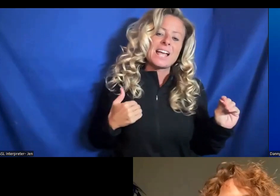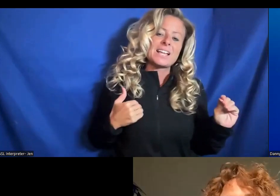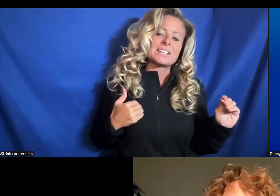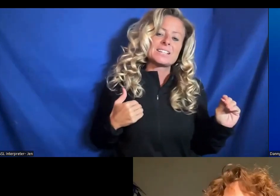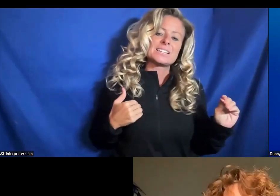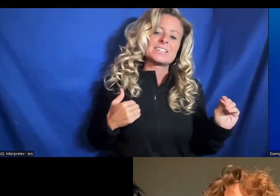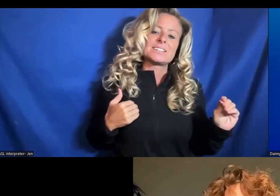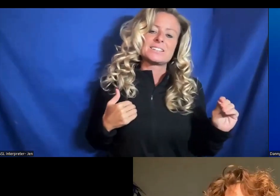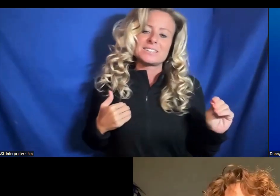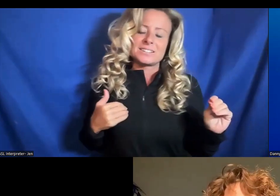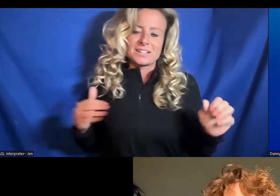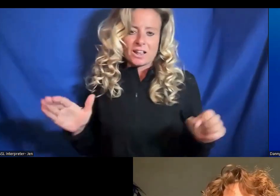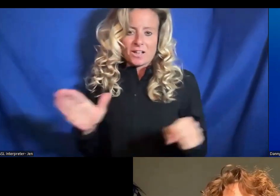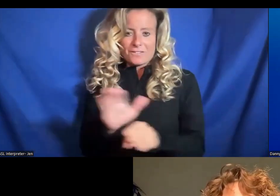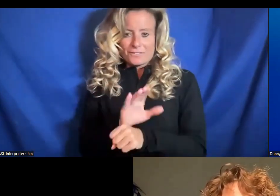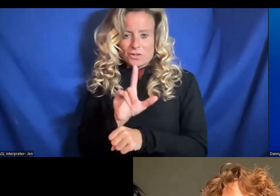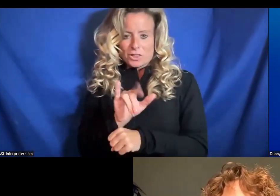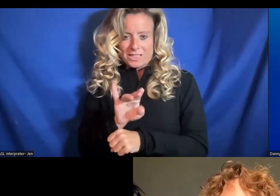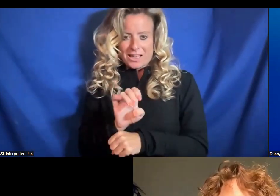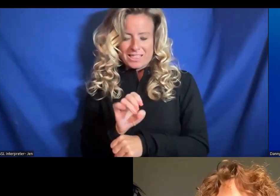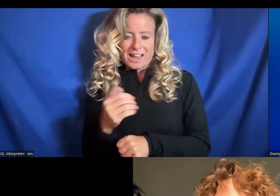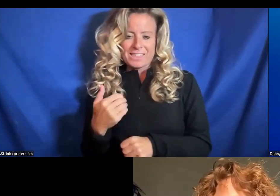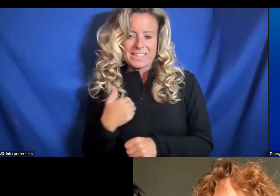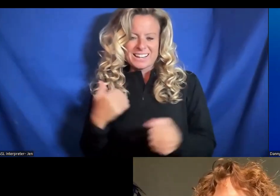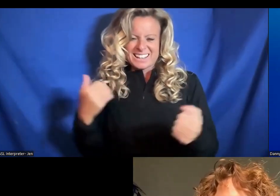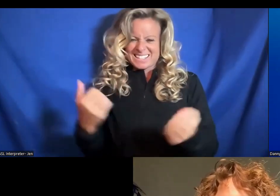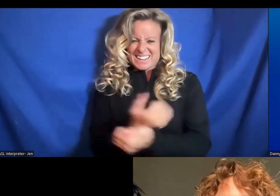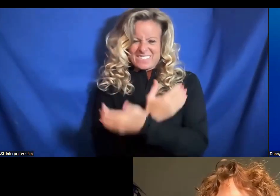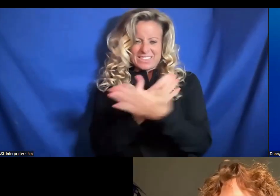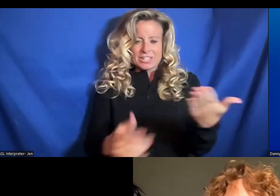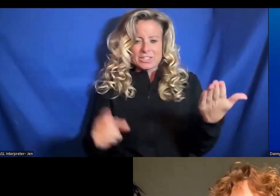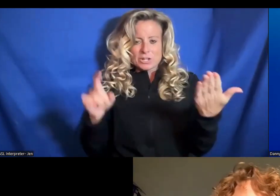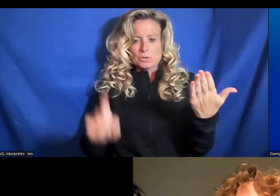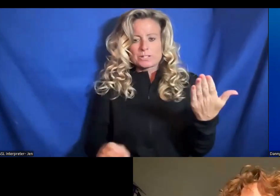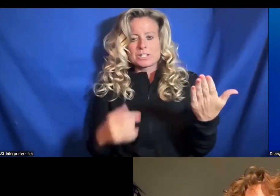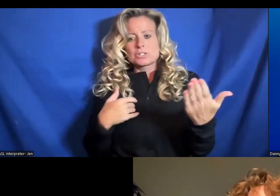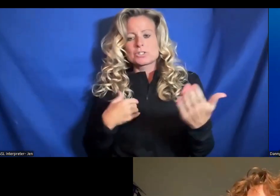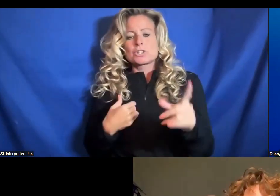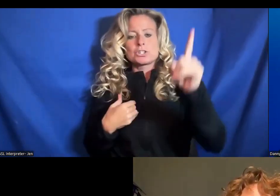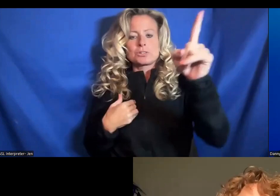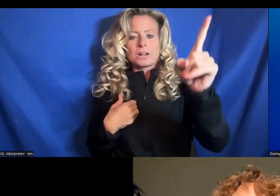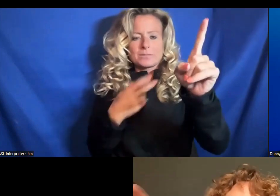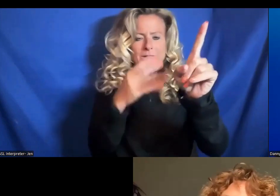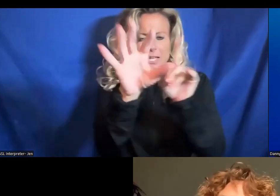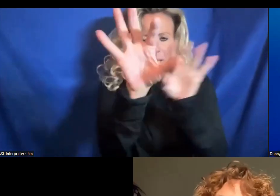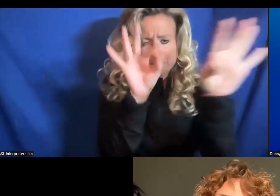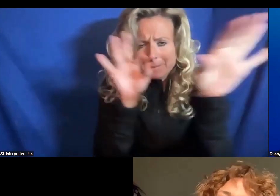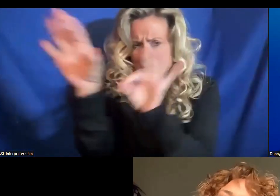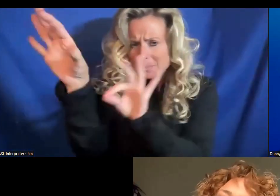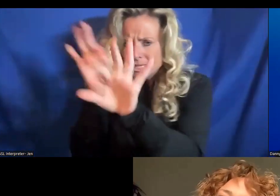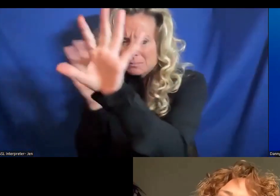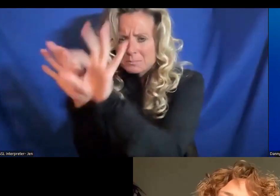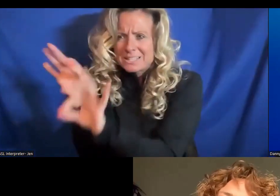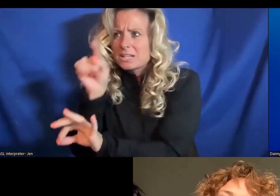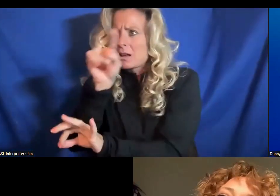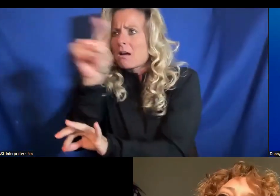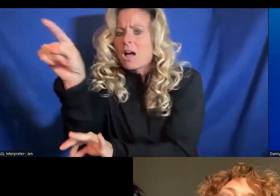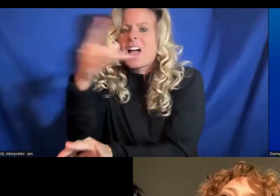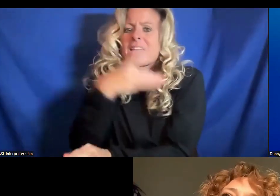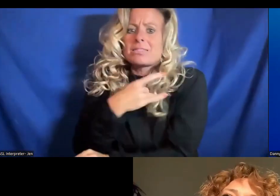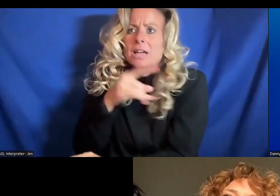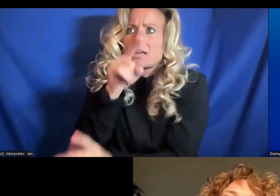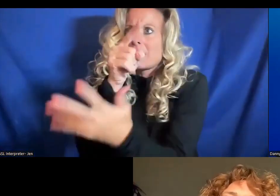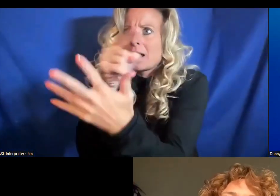nobody has an entire line that has everything that you need. So you end up like, picking and choosing from different lines. And I would